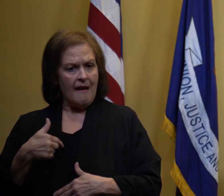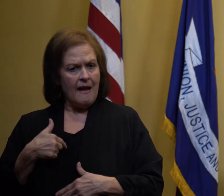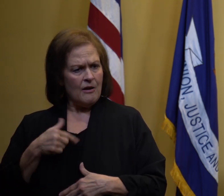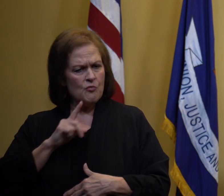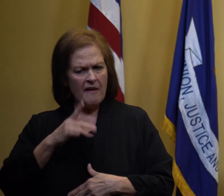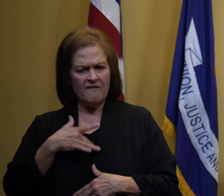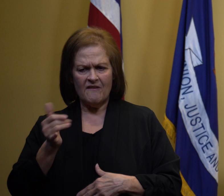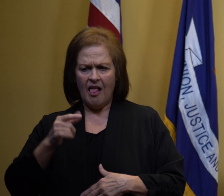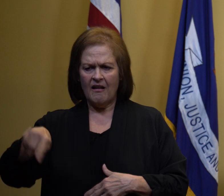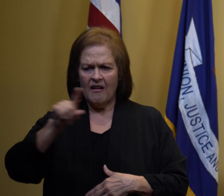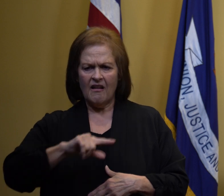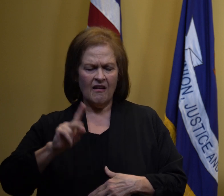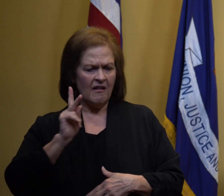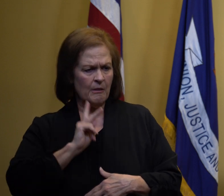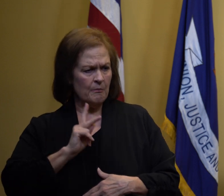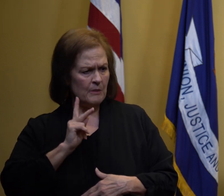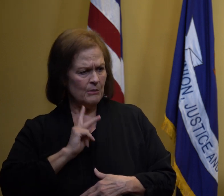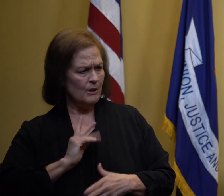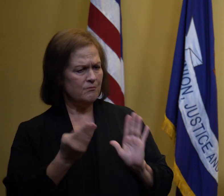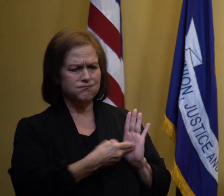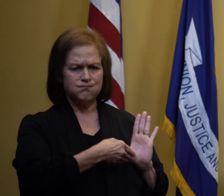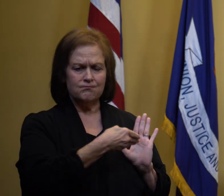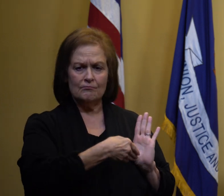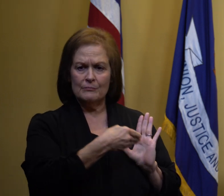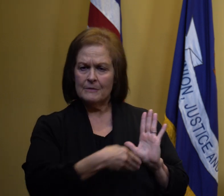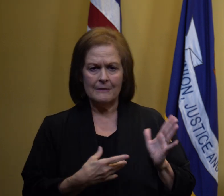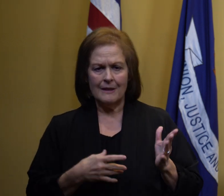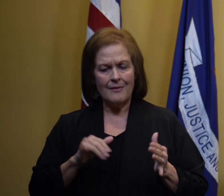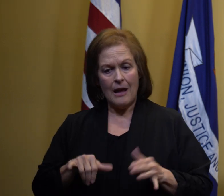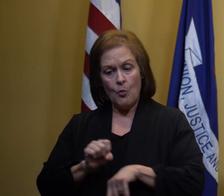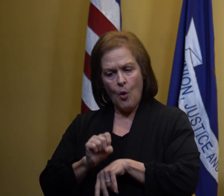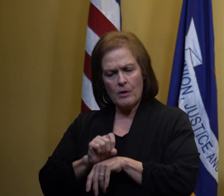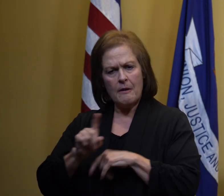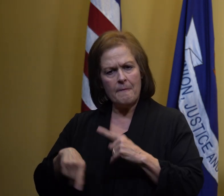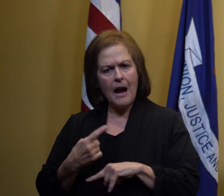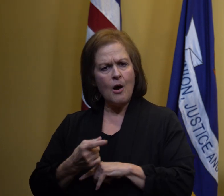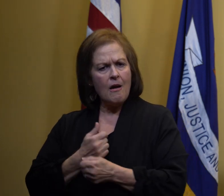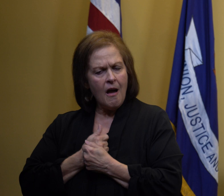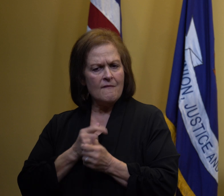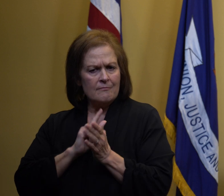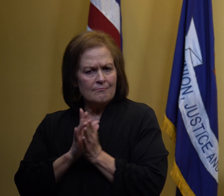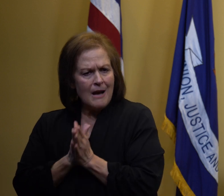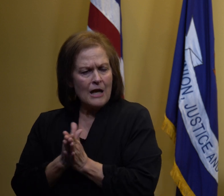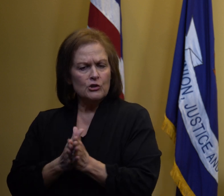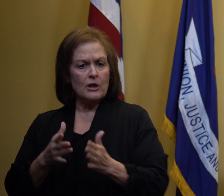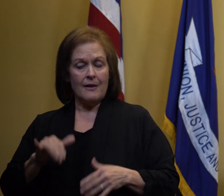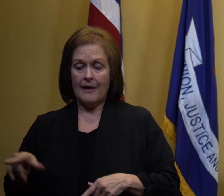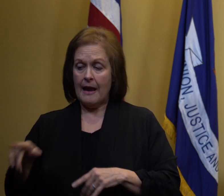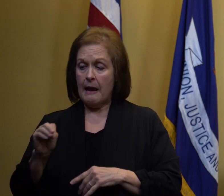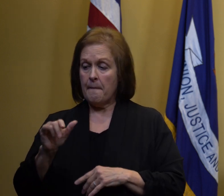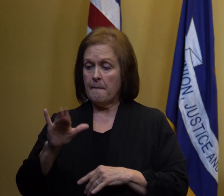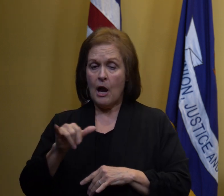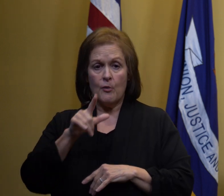under attack. But at the end of the day, service is really about passion. And so like Mary, who reached out to me and wrote this to